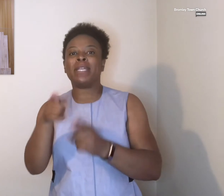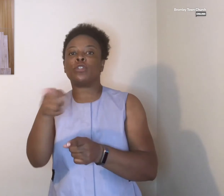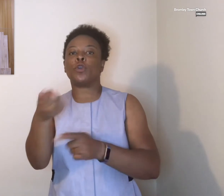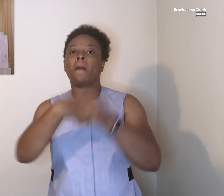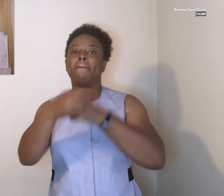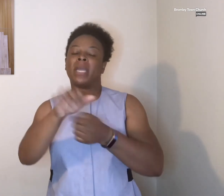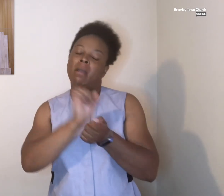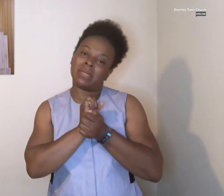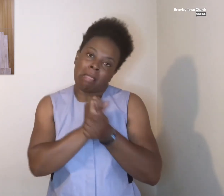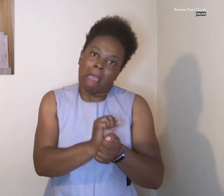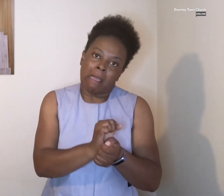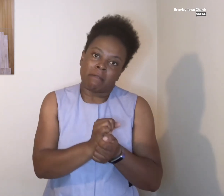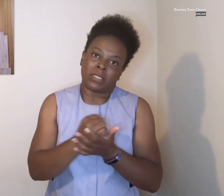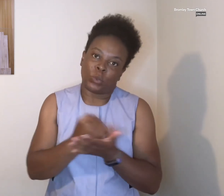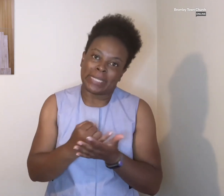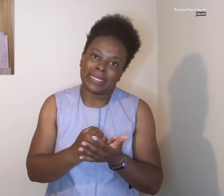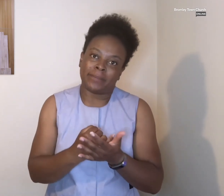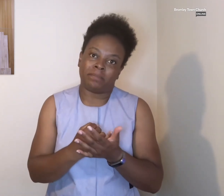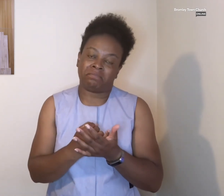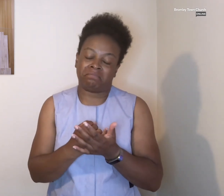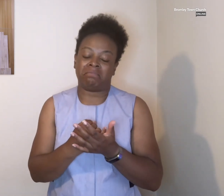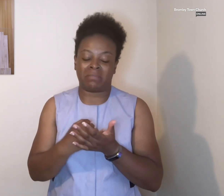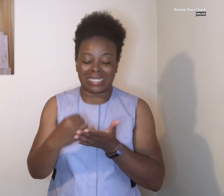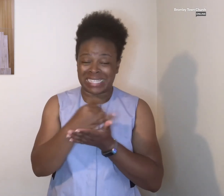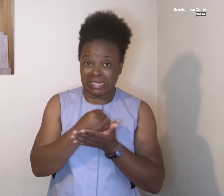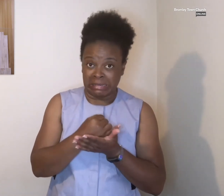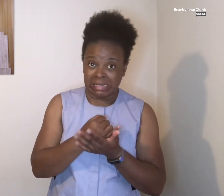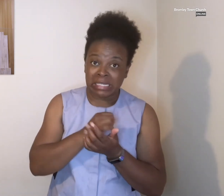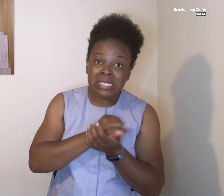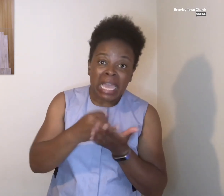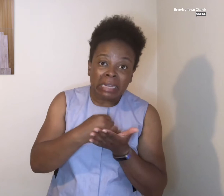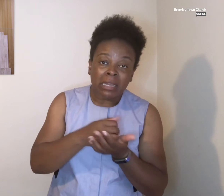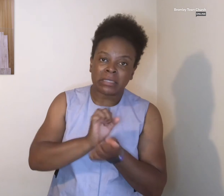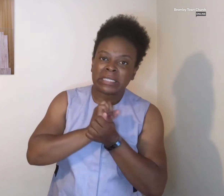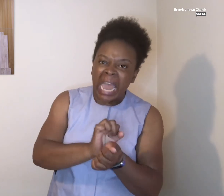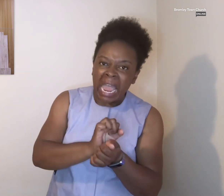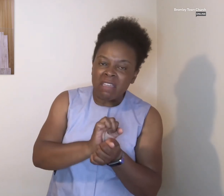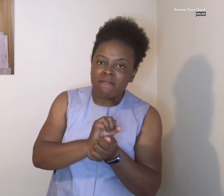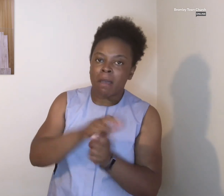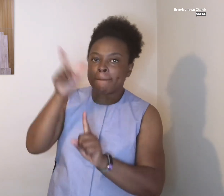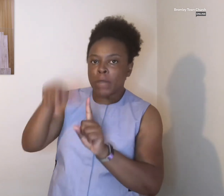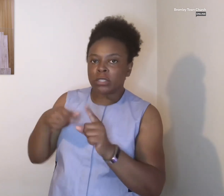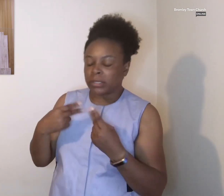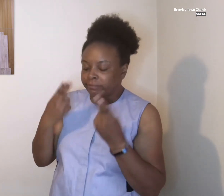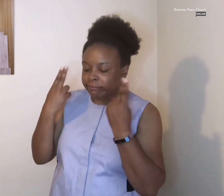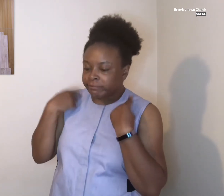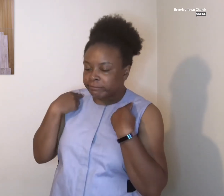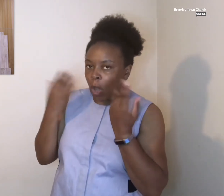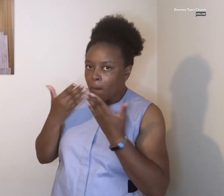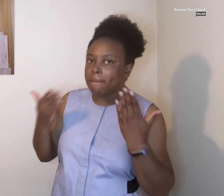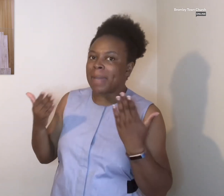slave and his master. The slave obeys his master because the slave belongs to his